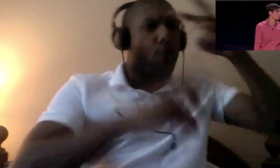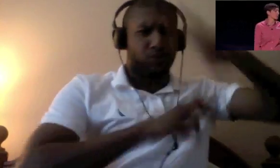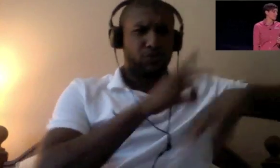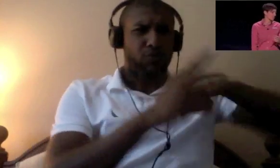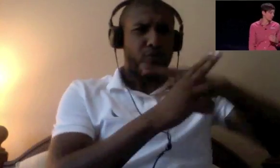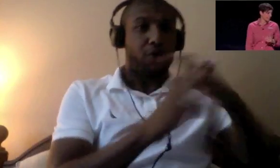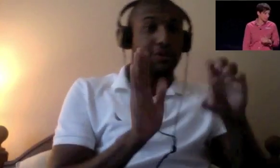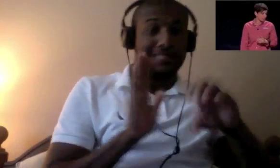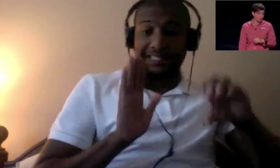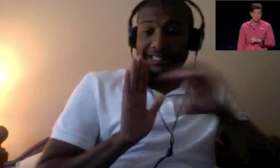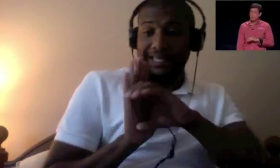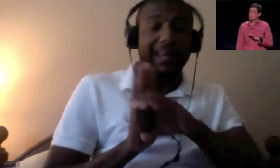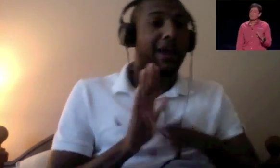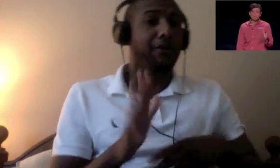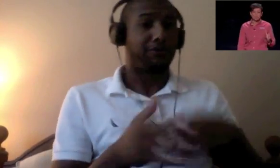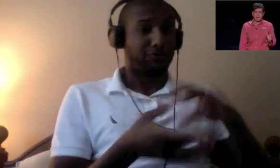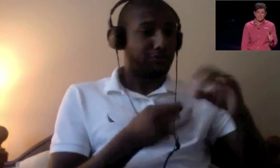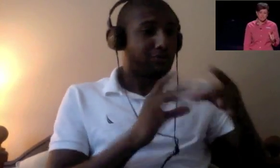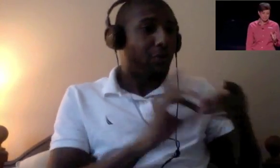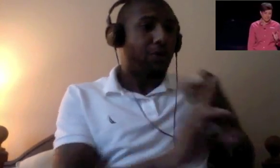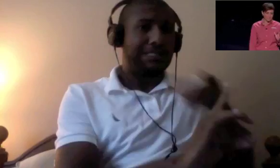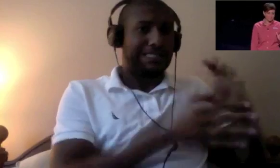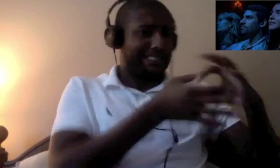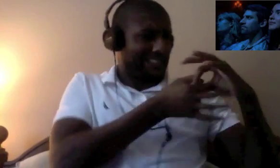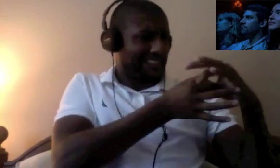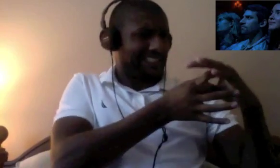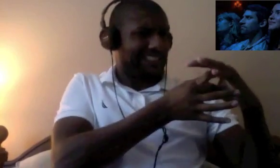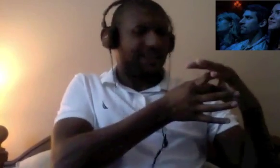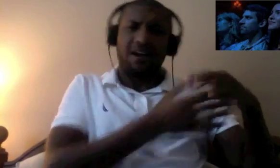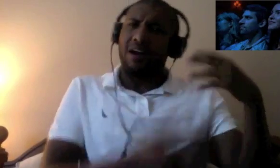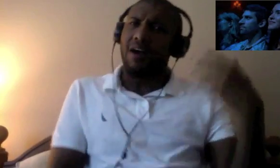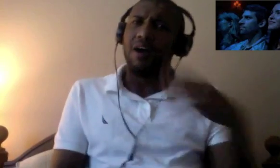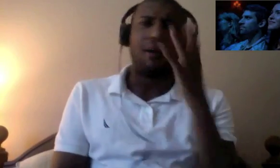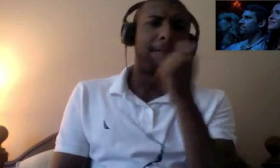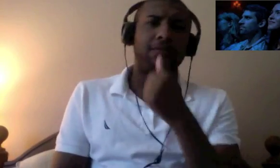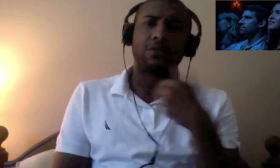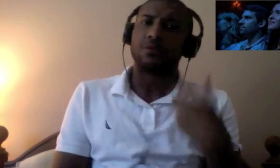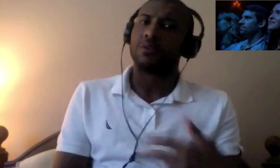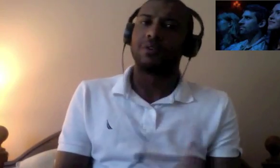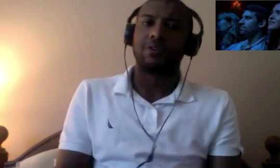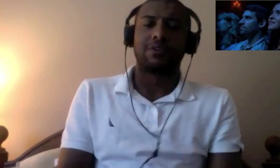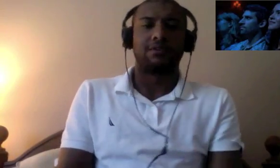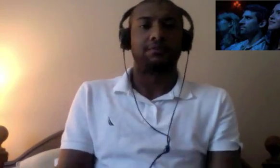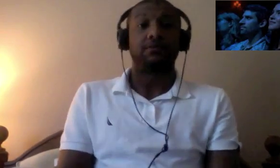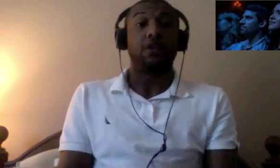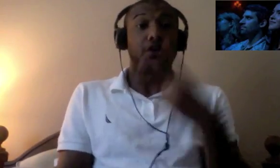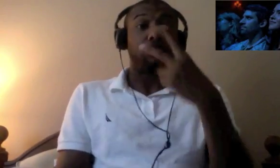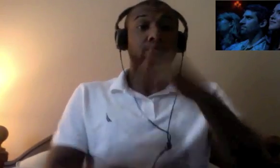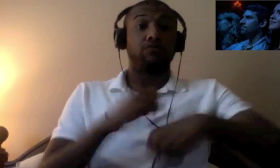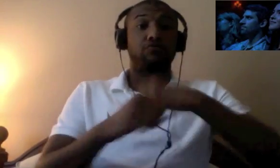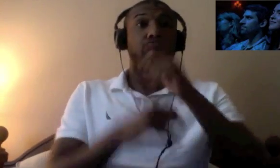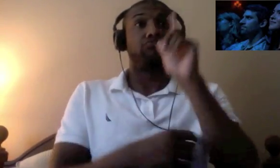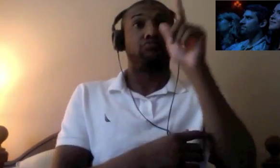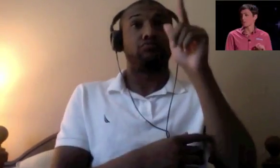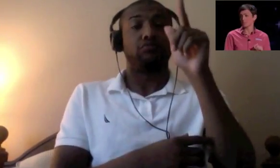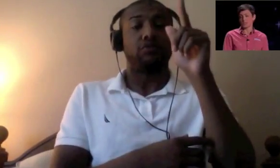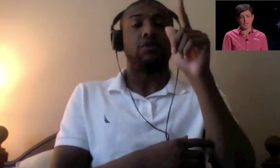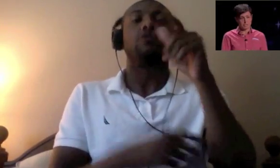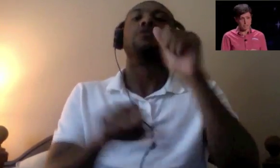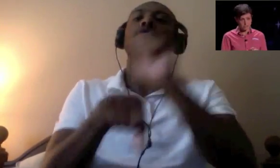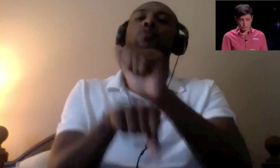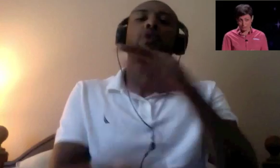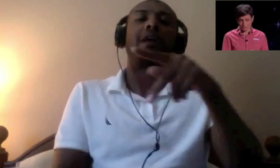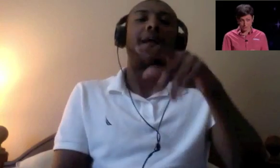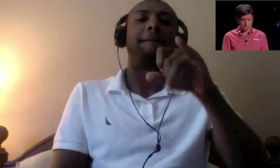characters and stories I connected with was pure magic for me. Just 2 years later, I started working at the place that made those films,